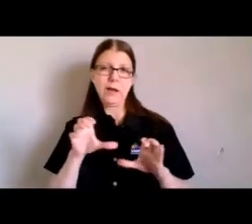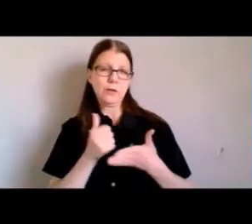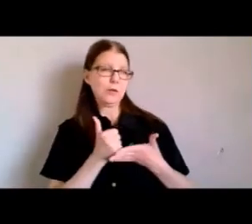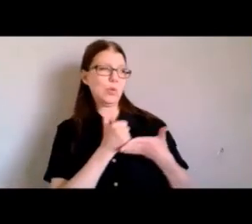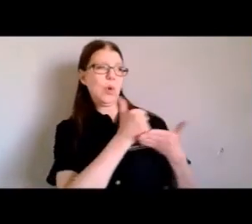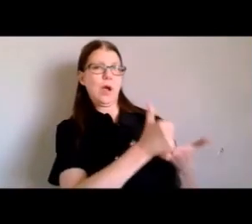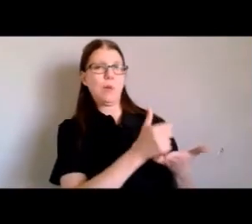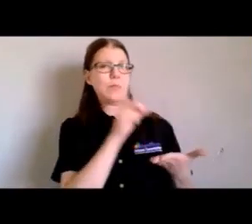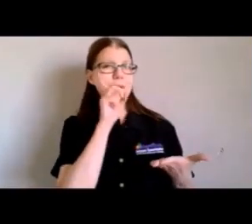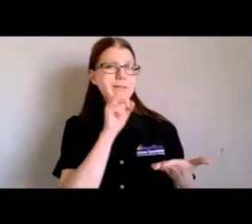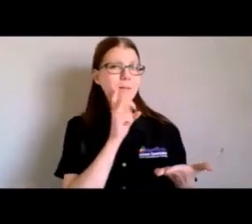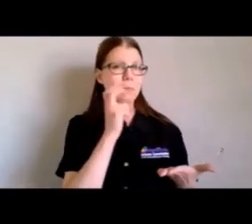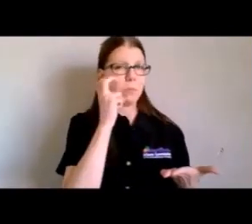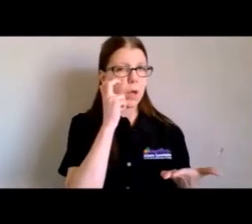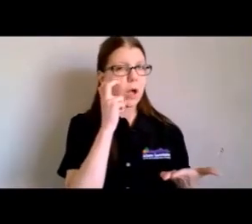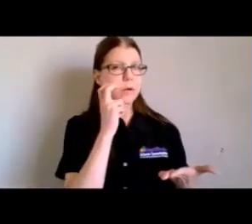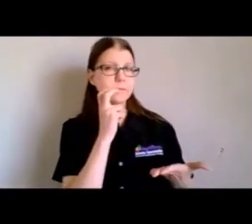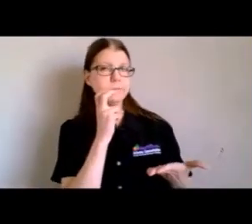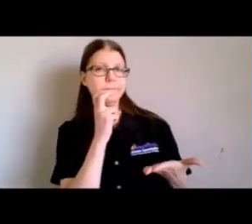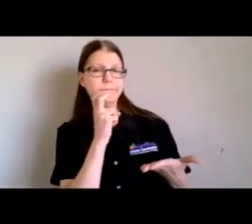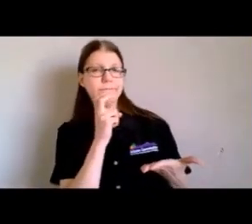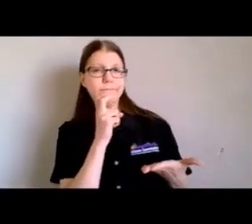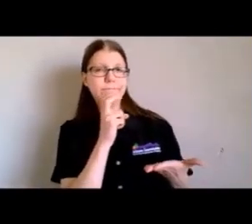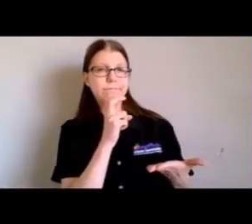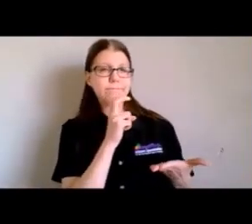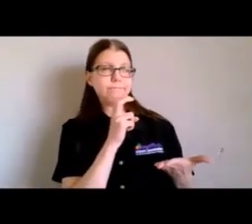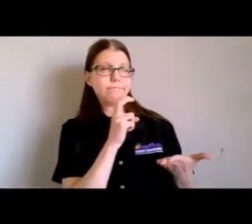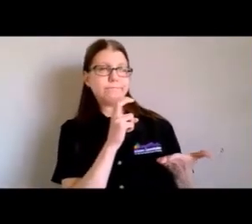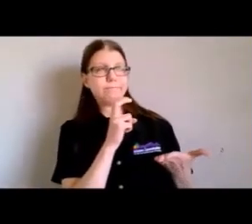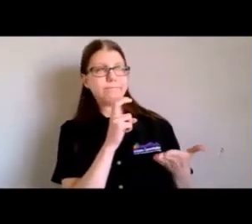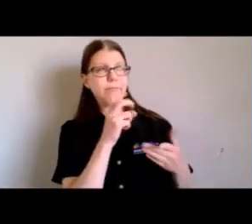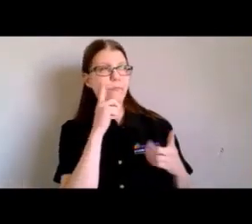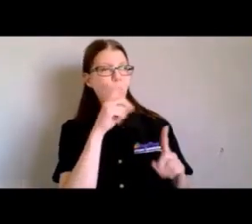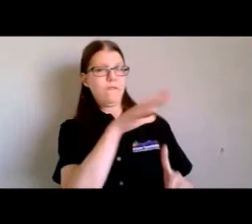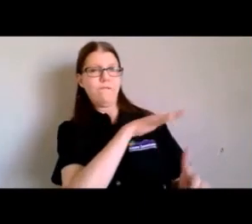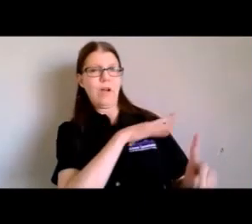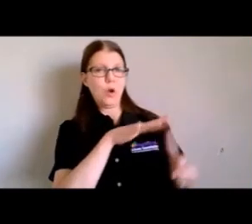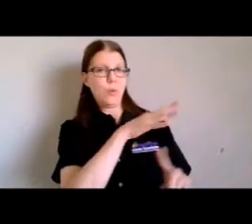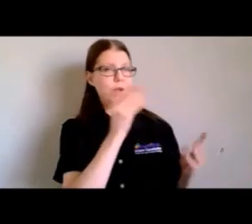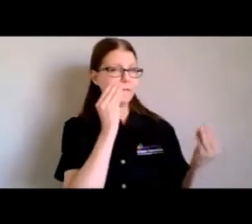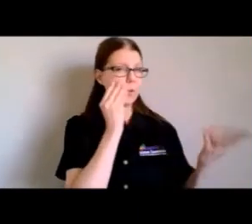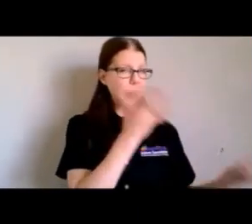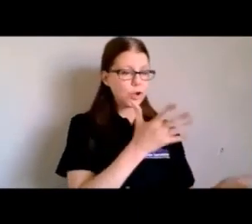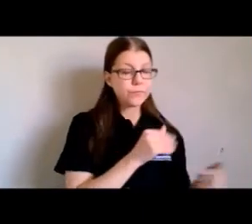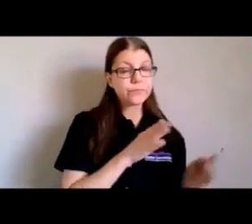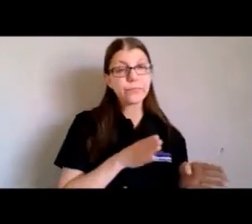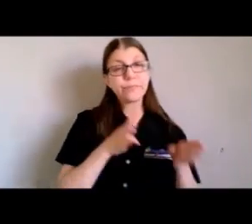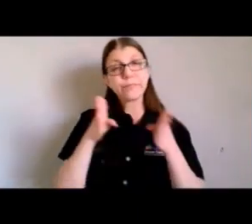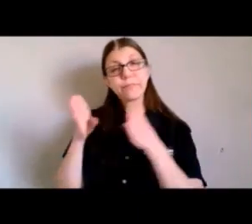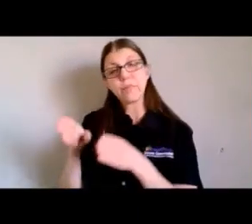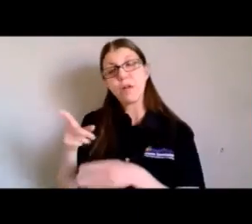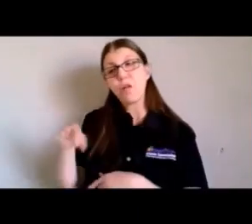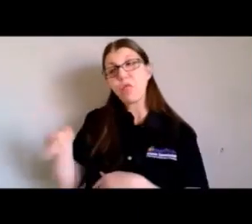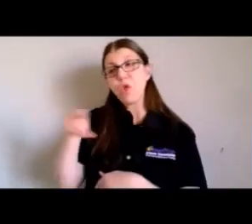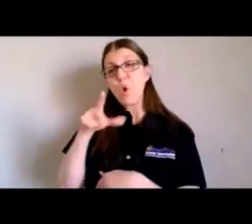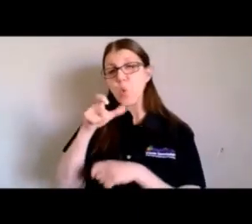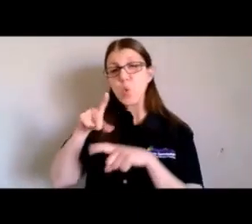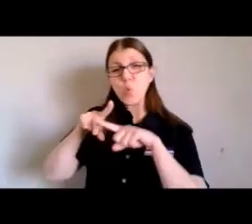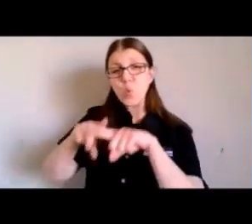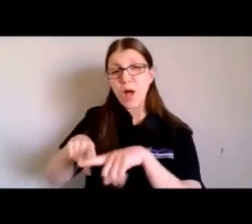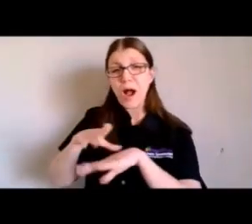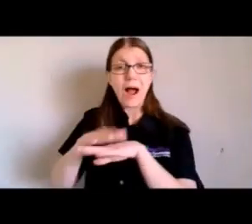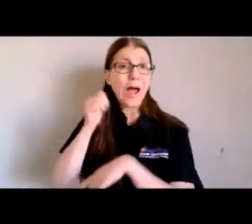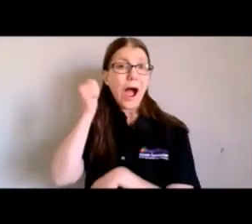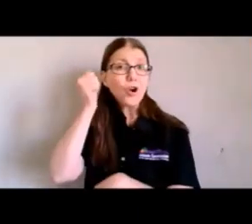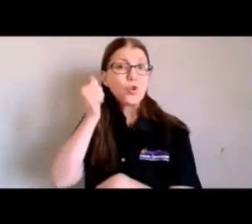So that's an example of what a support service provider, or SSP, does in supporting a deaf-blind